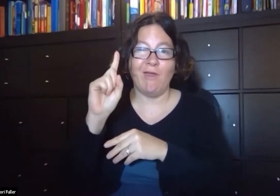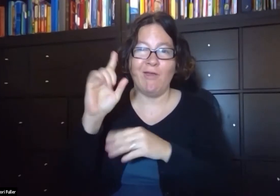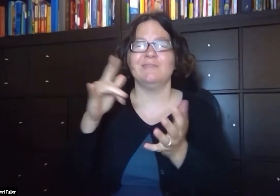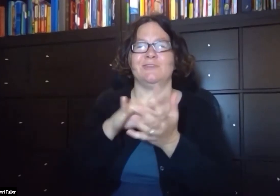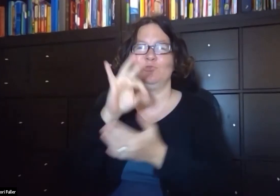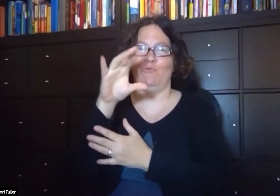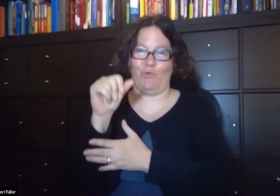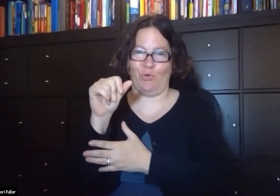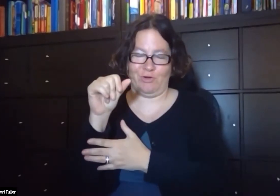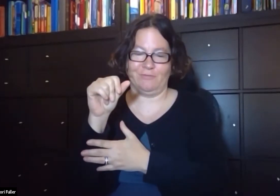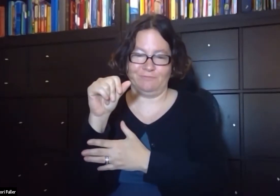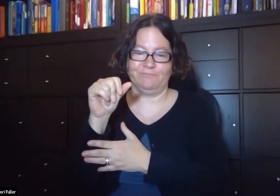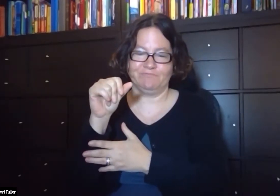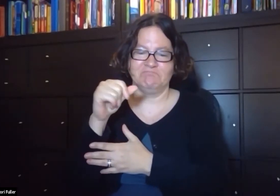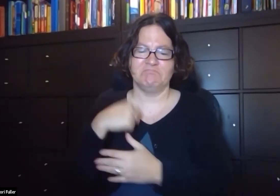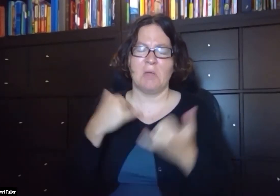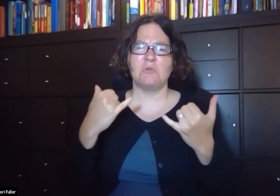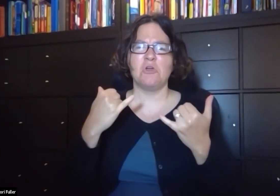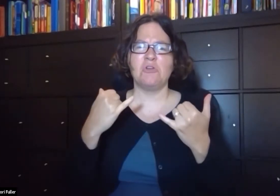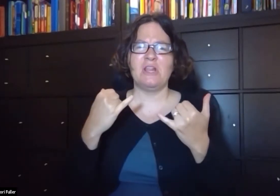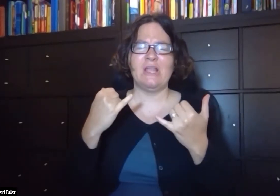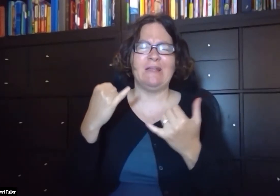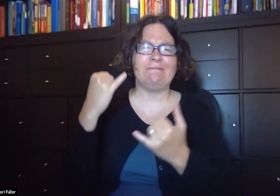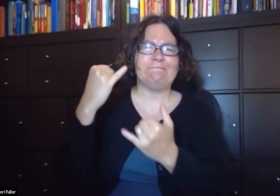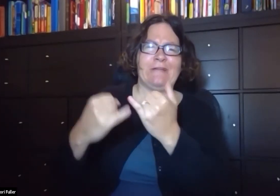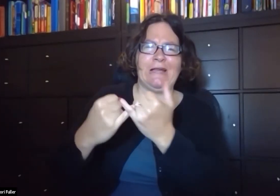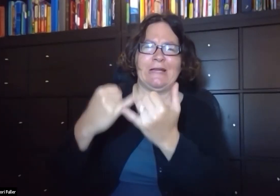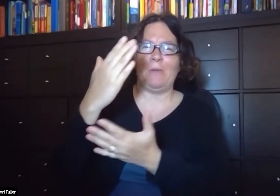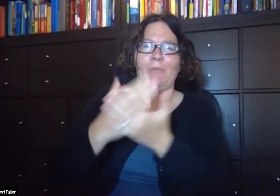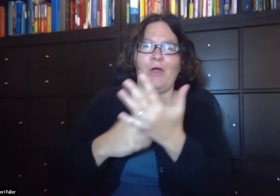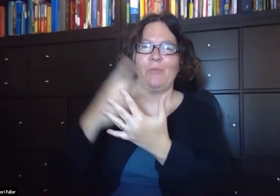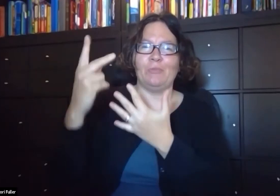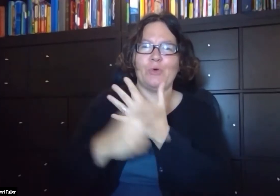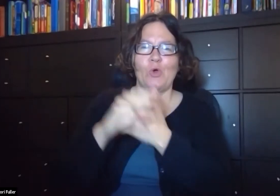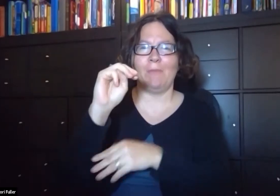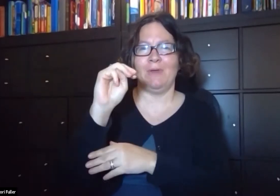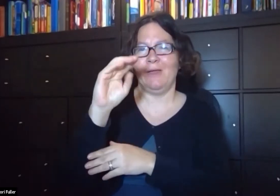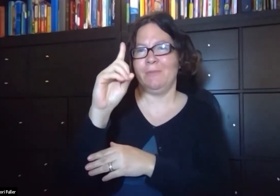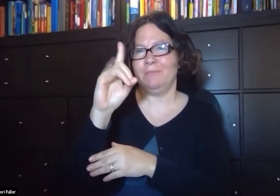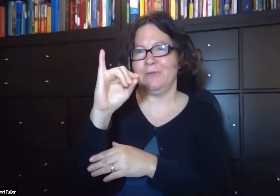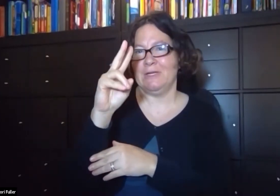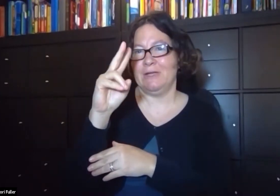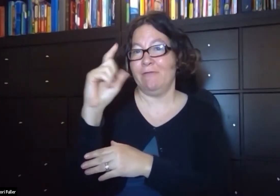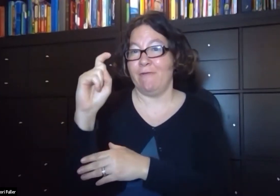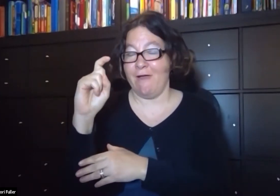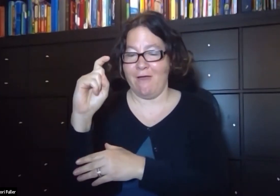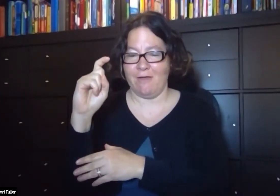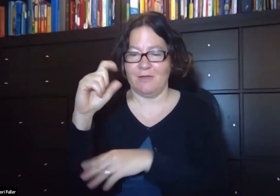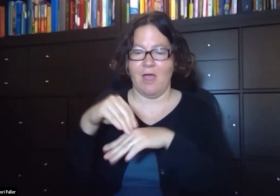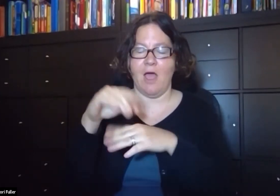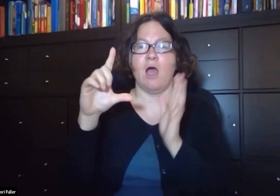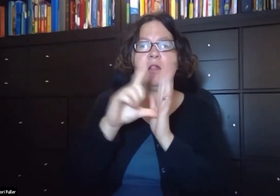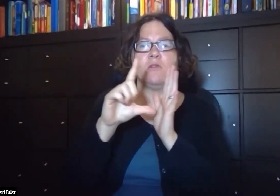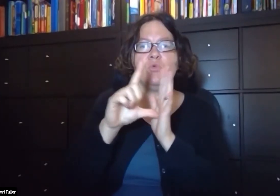good morning, everyone, and grace to you all. My name is Lori Fuller, and I am the intern pastor at St. Matthew's